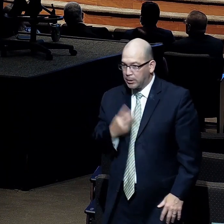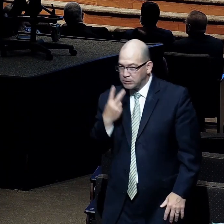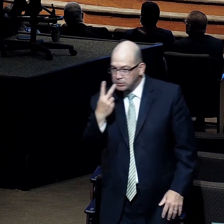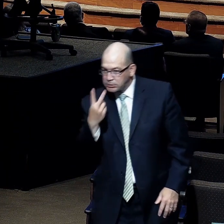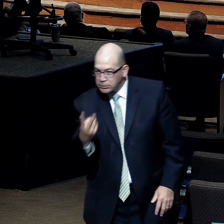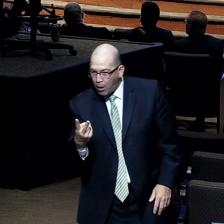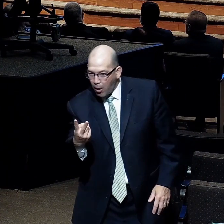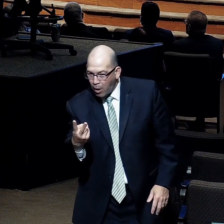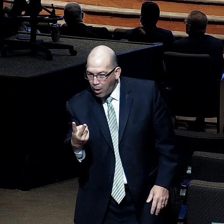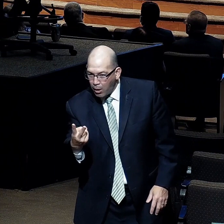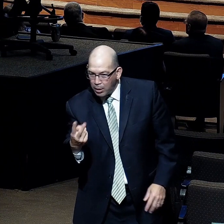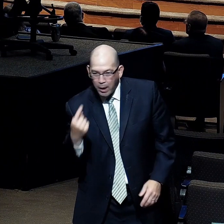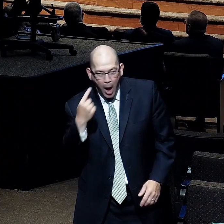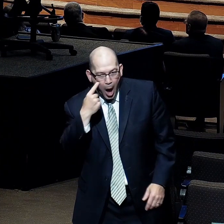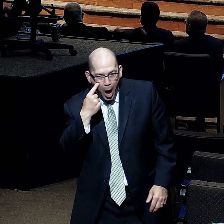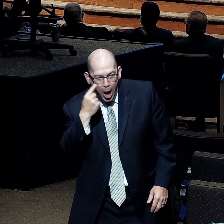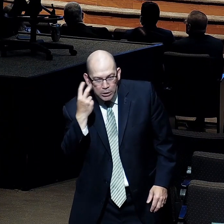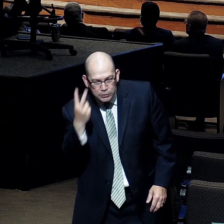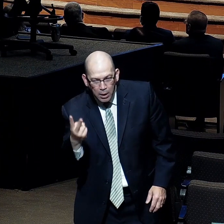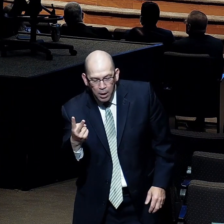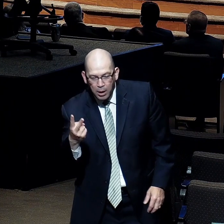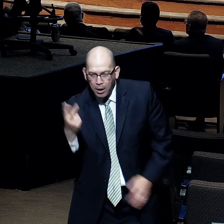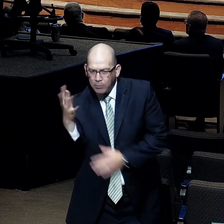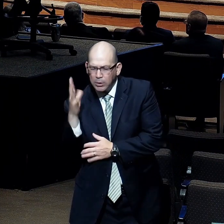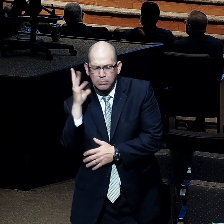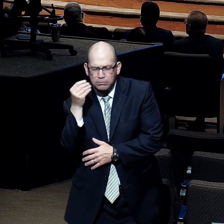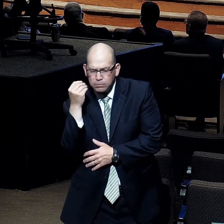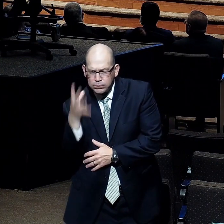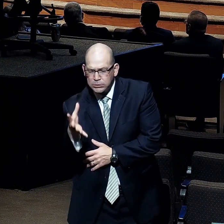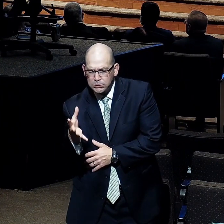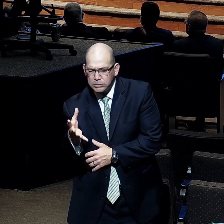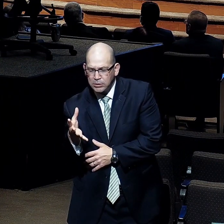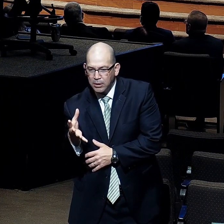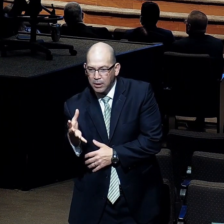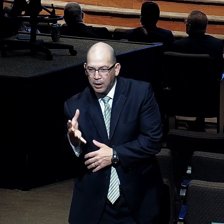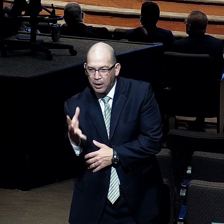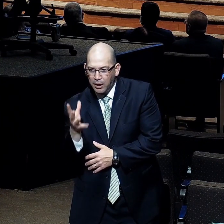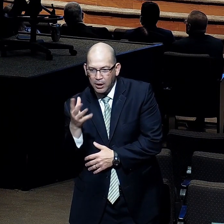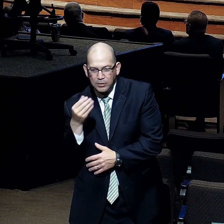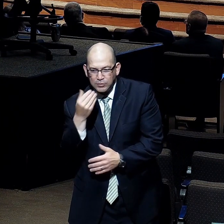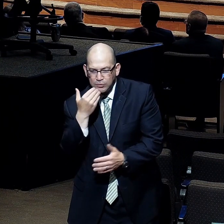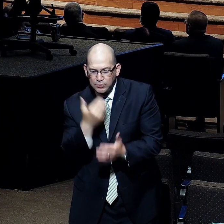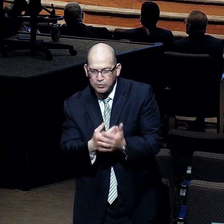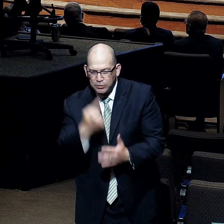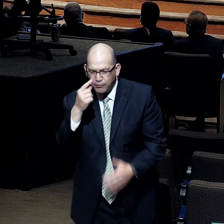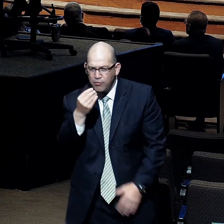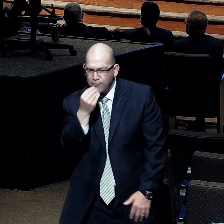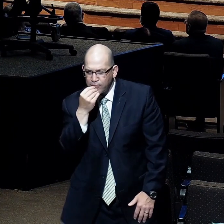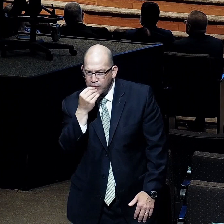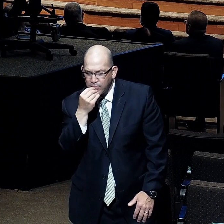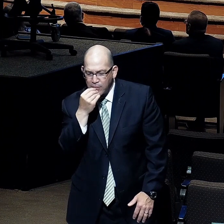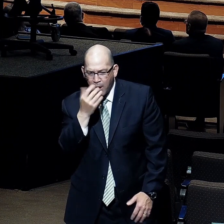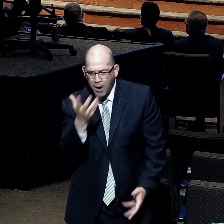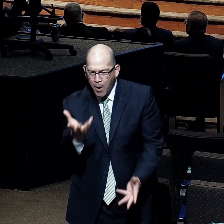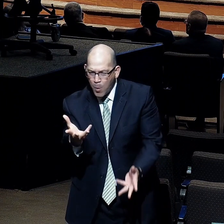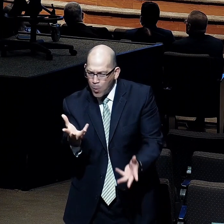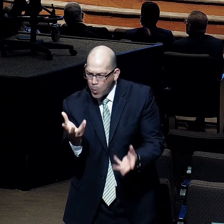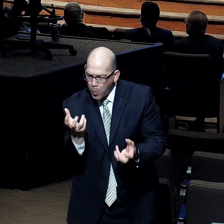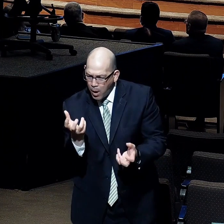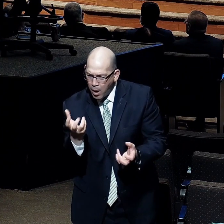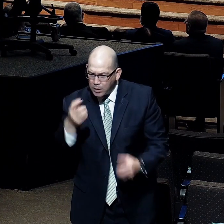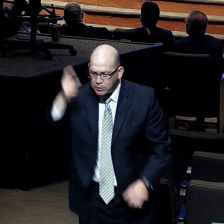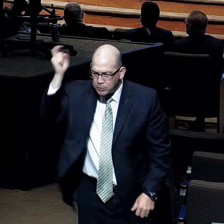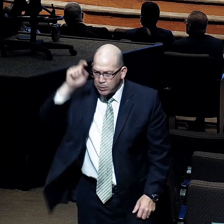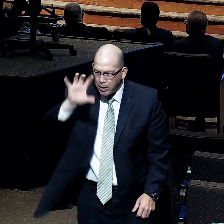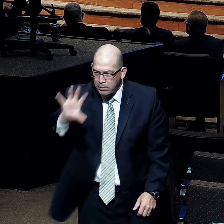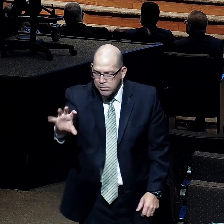when the woman saw that the tree was good for food, and that it was pleasant to the eyes, and a tree to be desired to make one wise, she took of the fruit